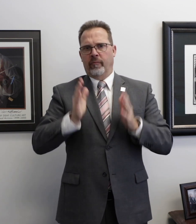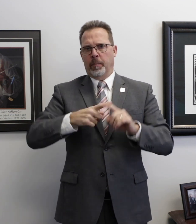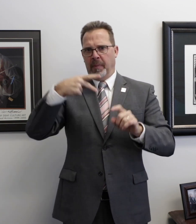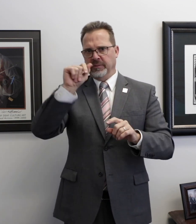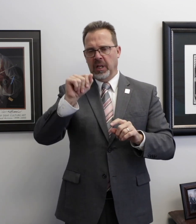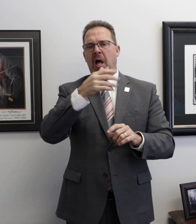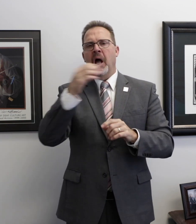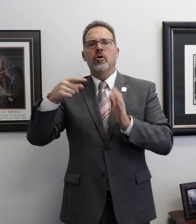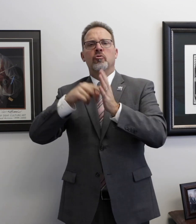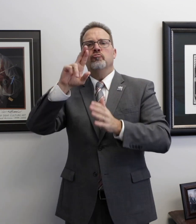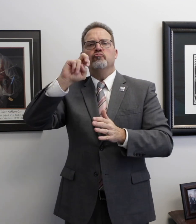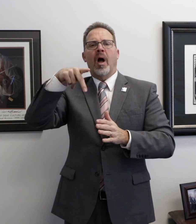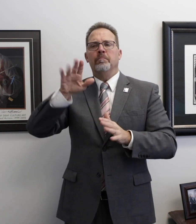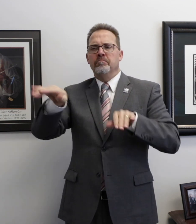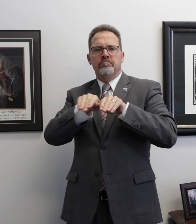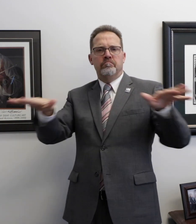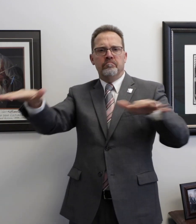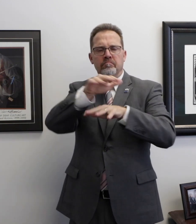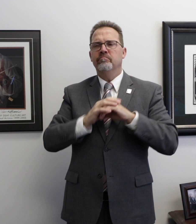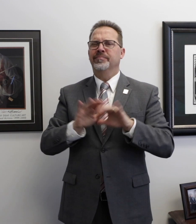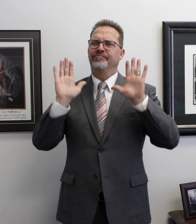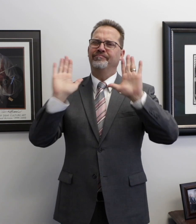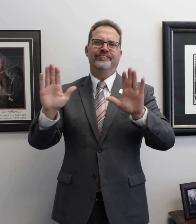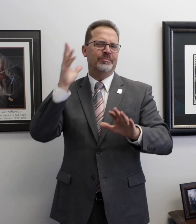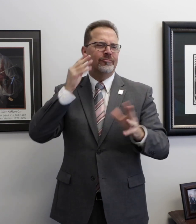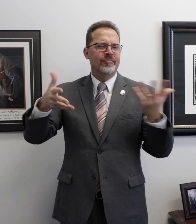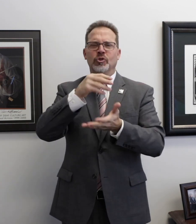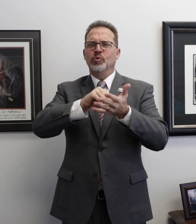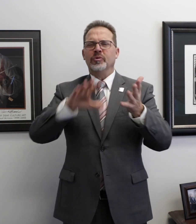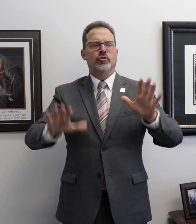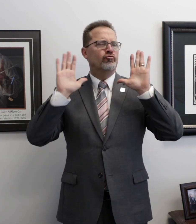level. We had meetings with 2 of our senators, and then everyone met with their local representatives as